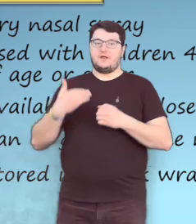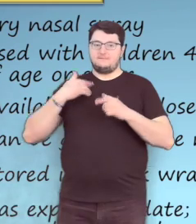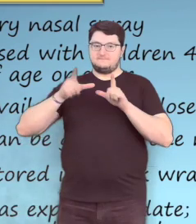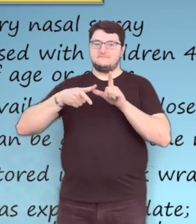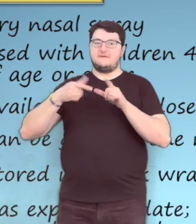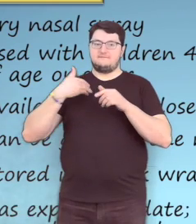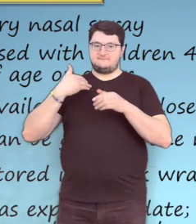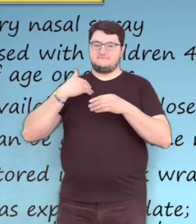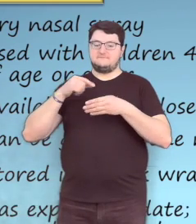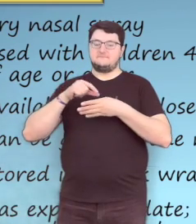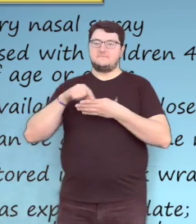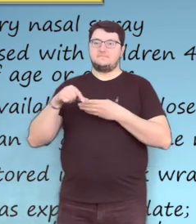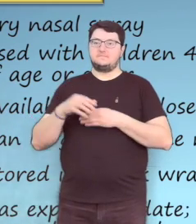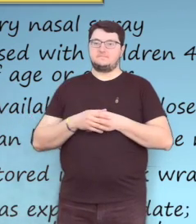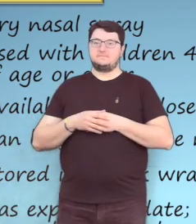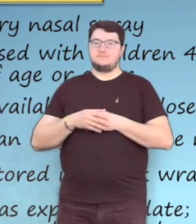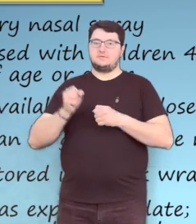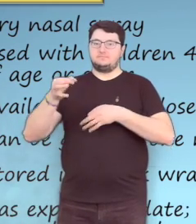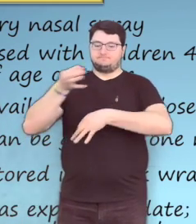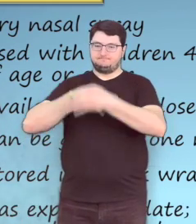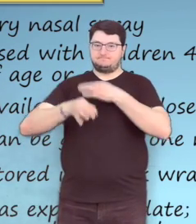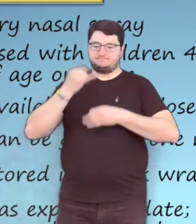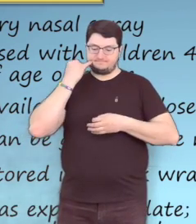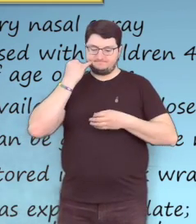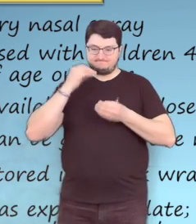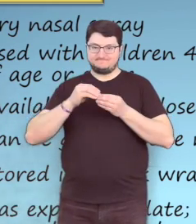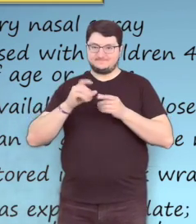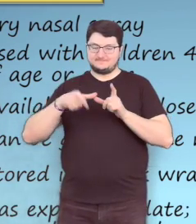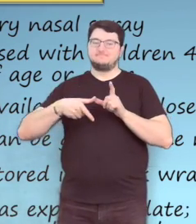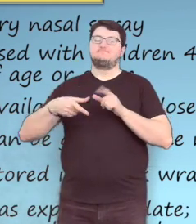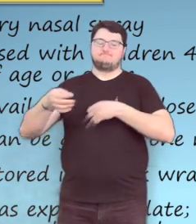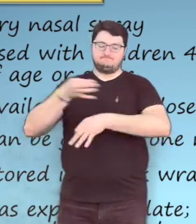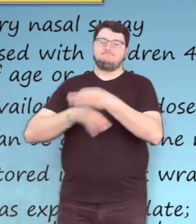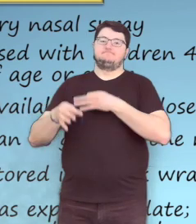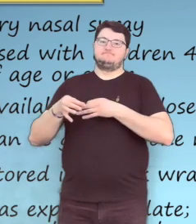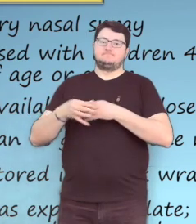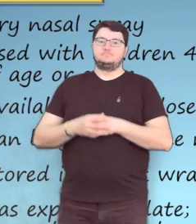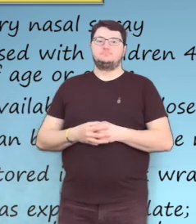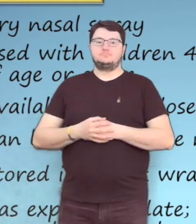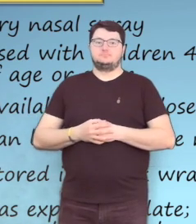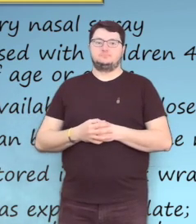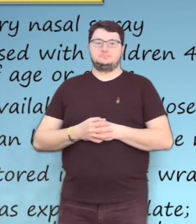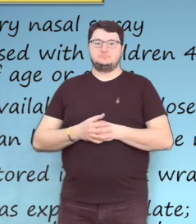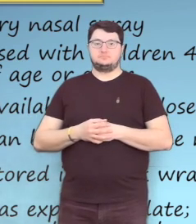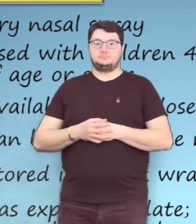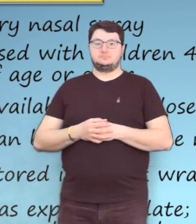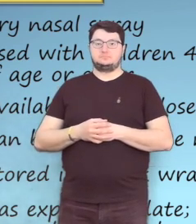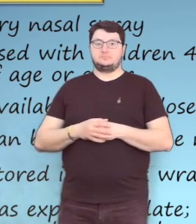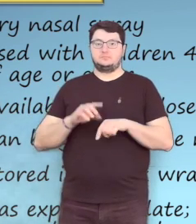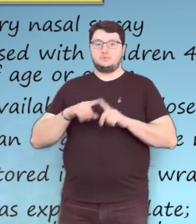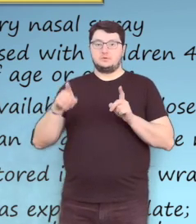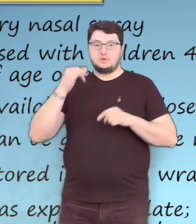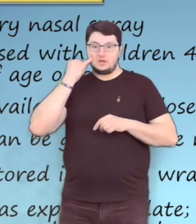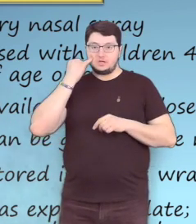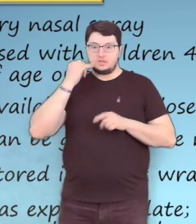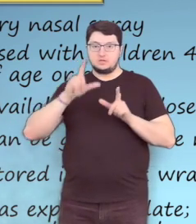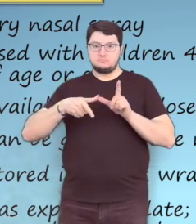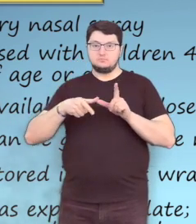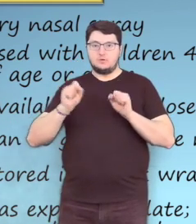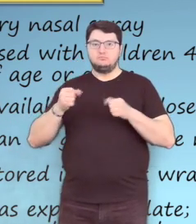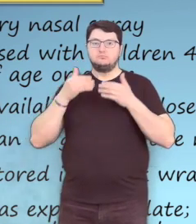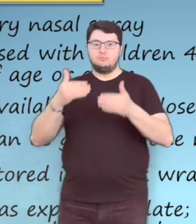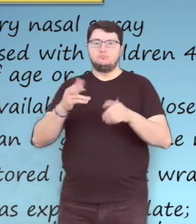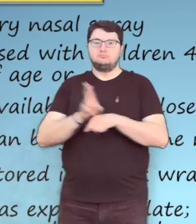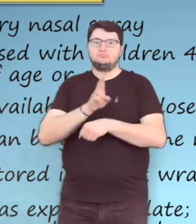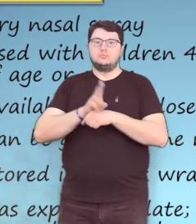Faximi has an expiration date and should be replaced when expired. However, it is safe to use an